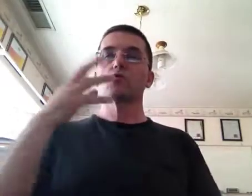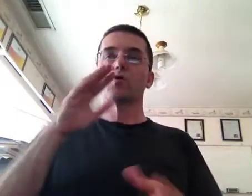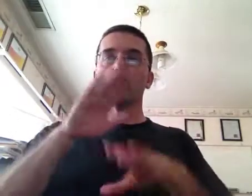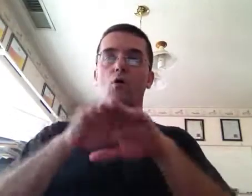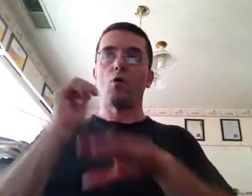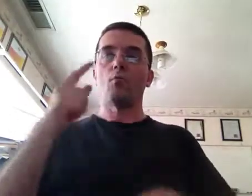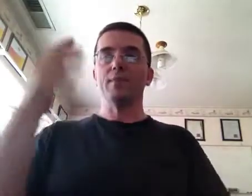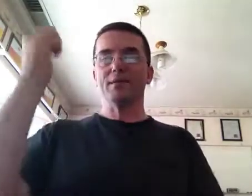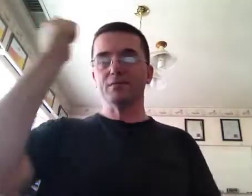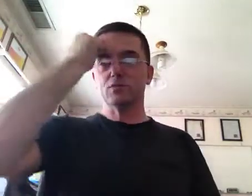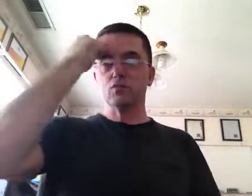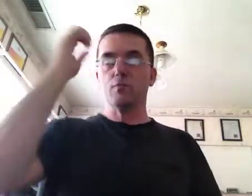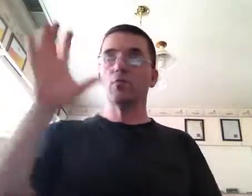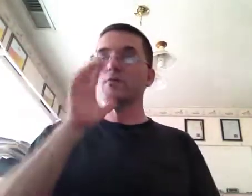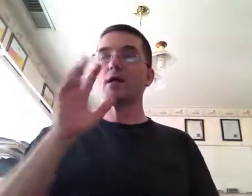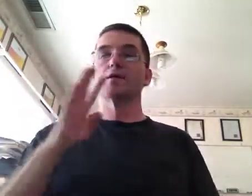going to talk much.